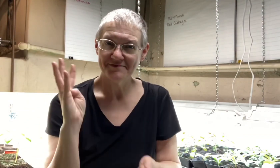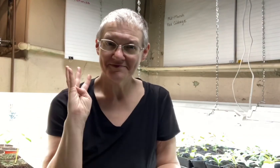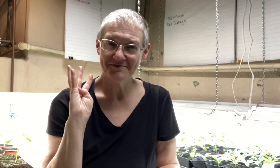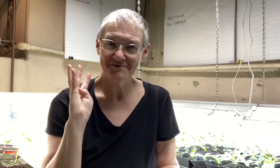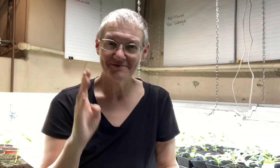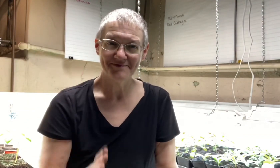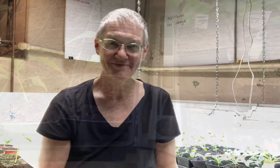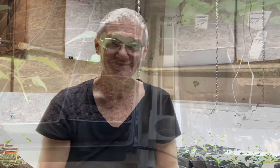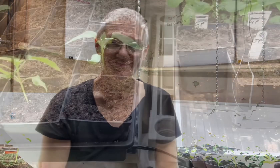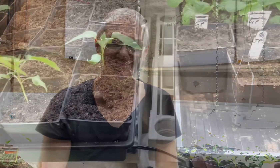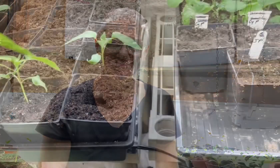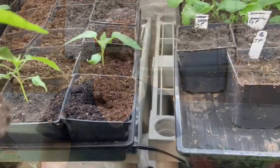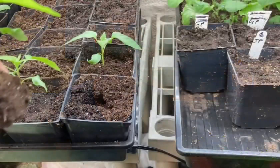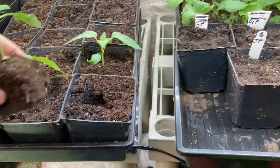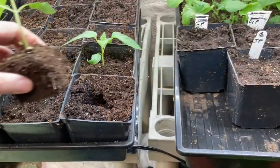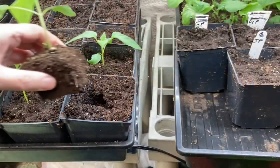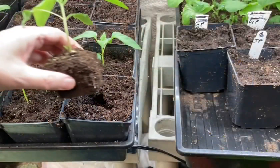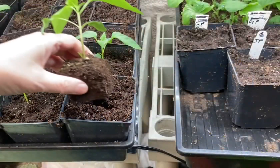These seeds were started 4 weeks ago.